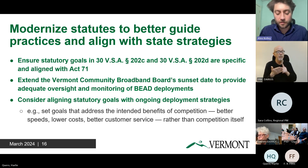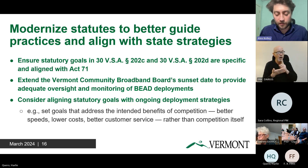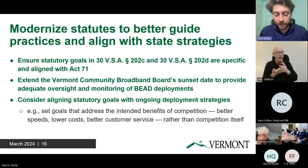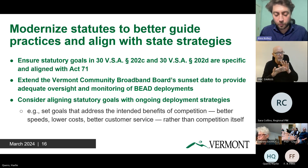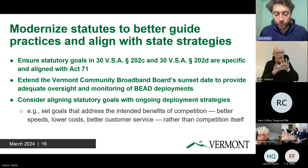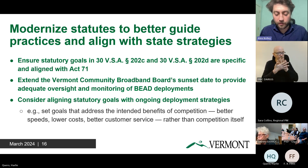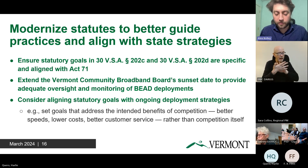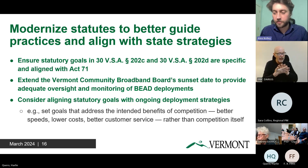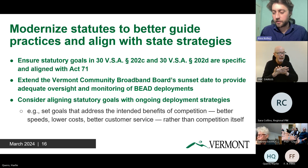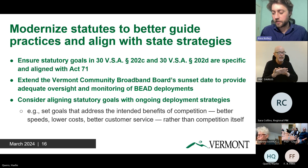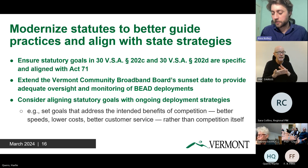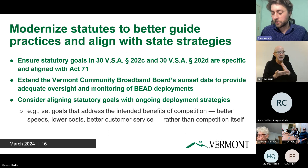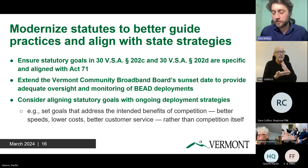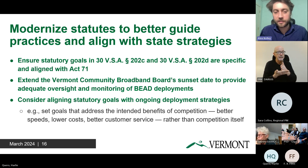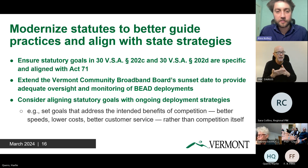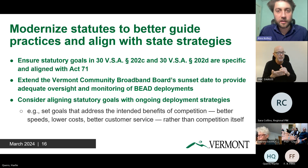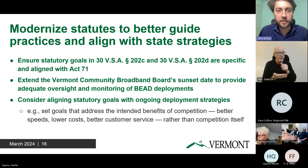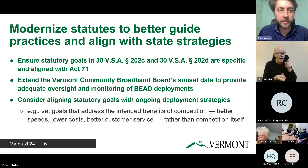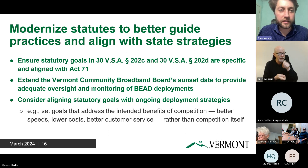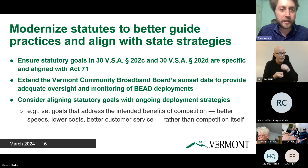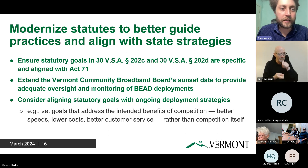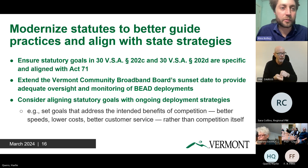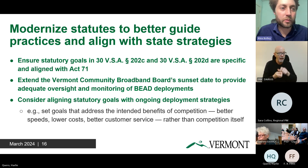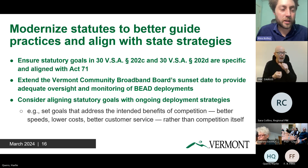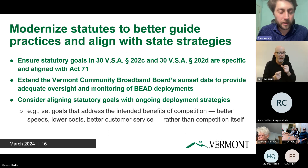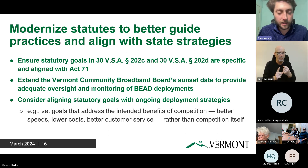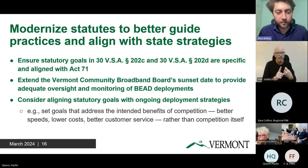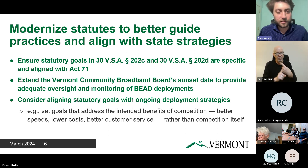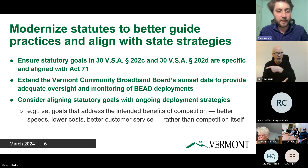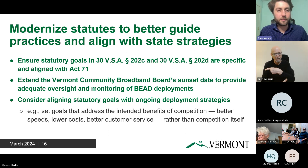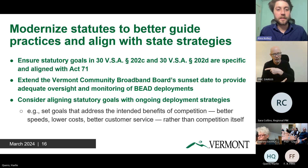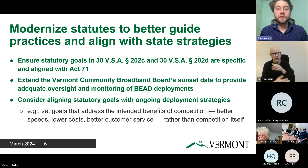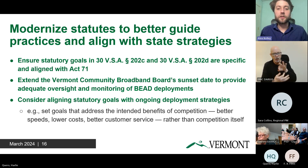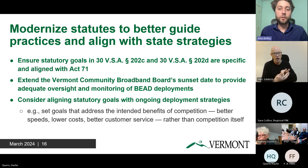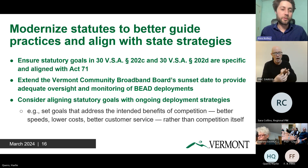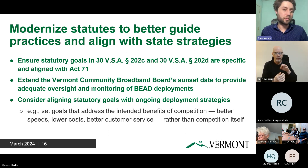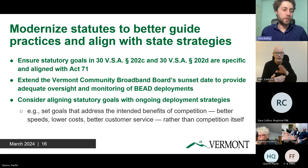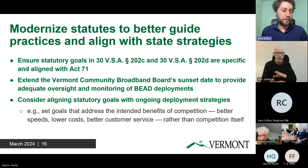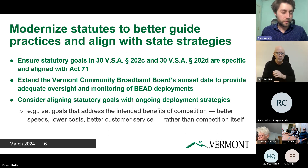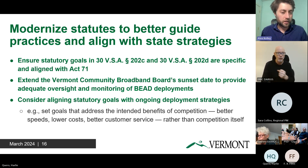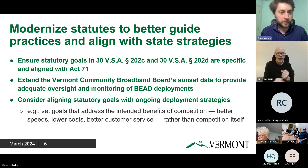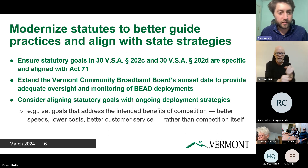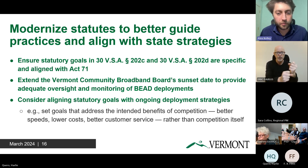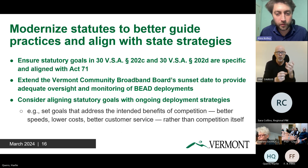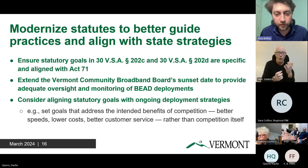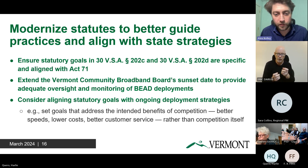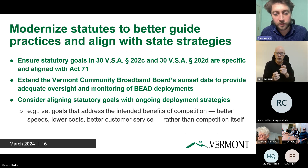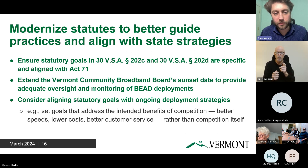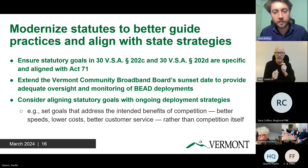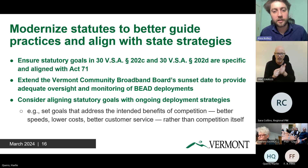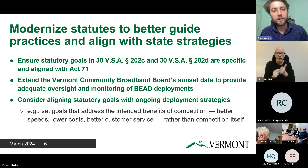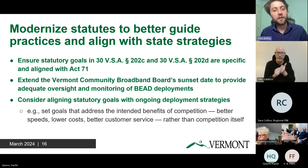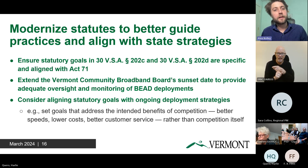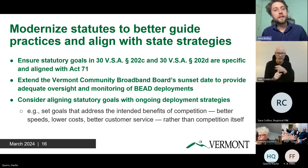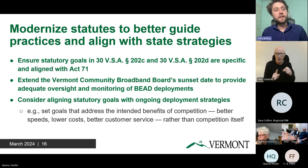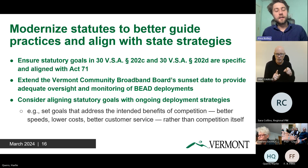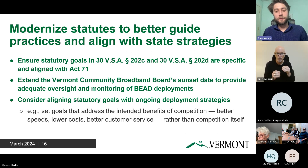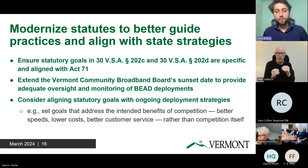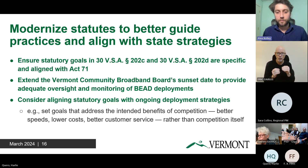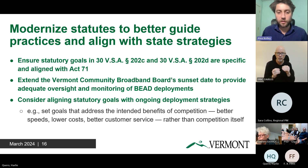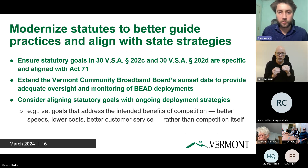and misaligned with current state strategy, and we recommend obviously updating those. One small example that we included